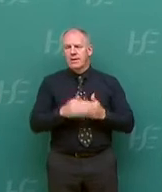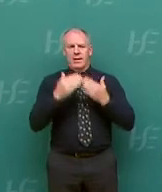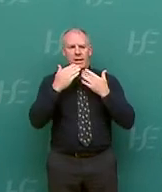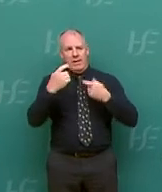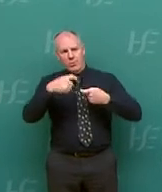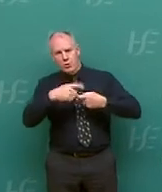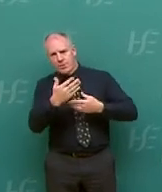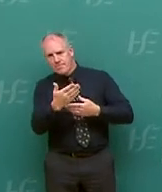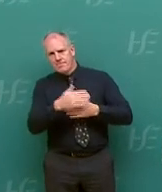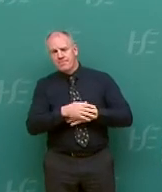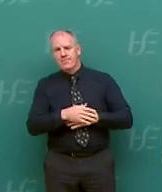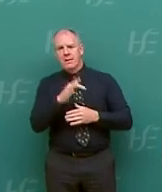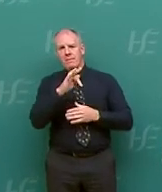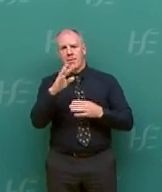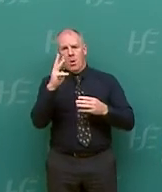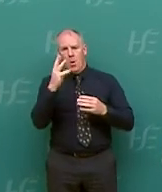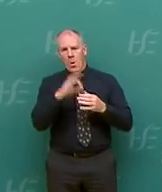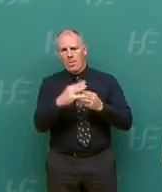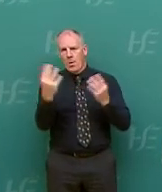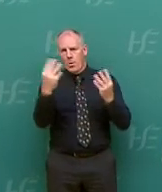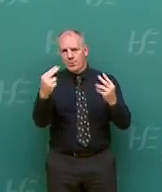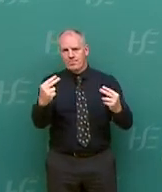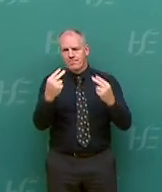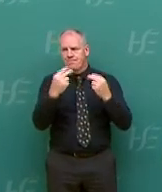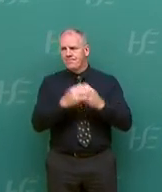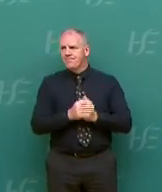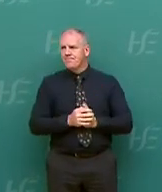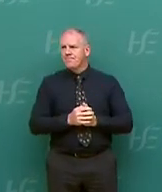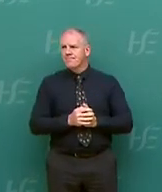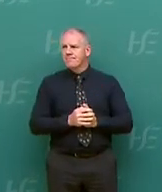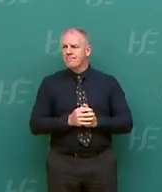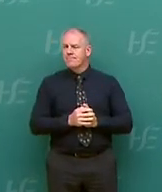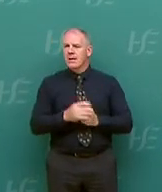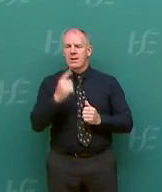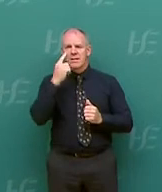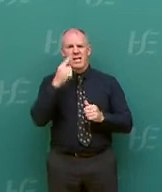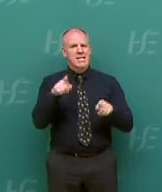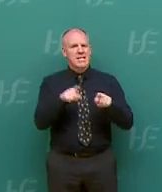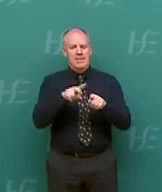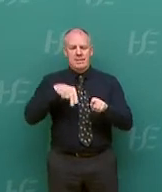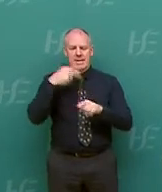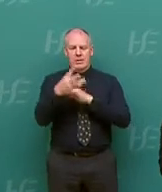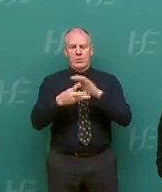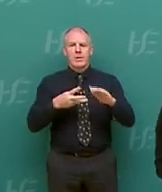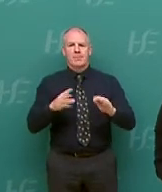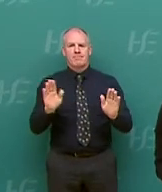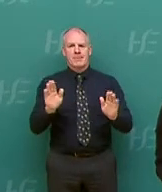joining us from home, and we'll do something similar next week.